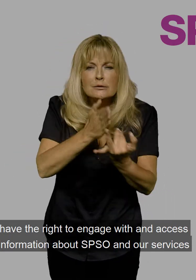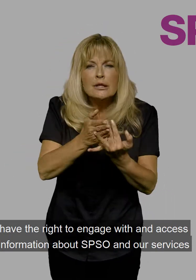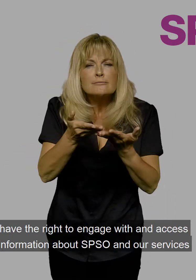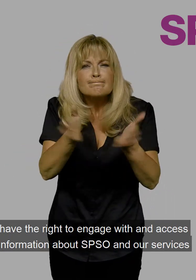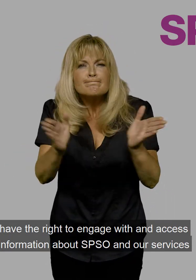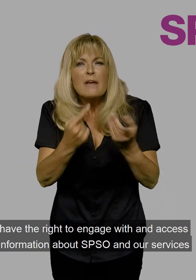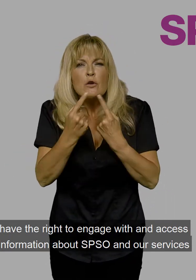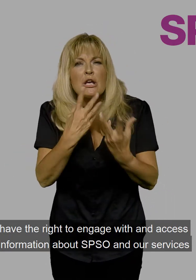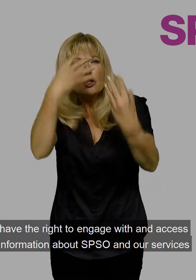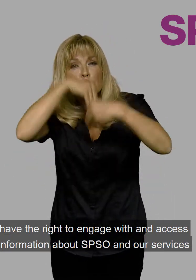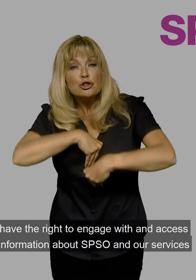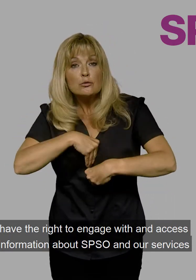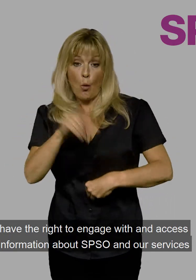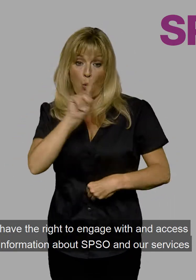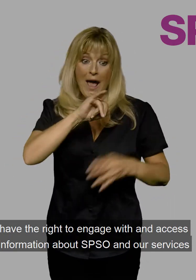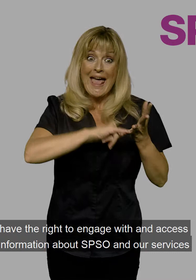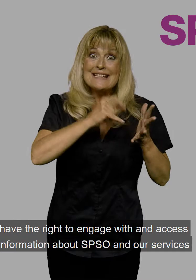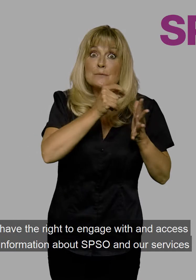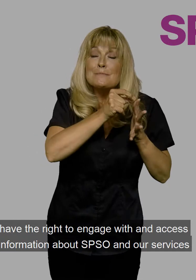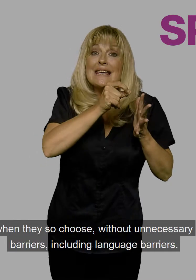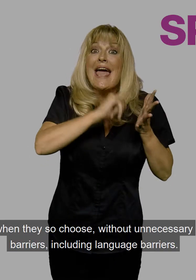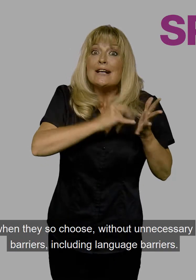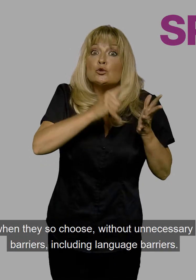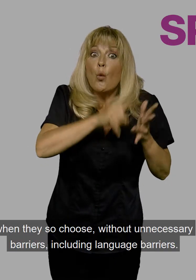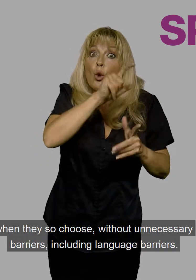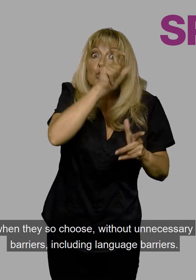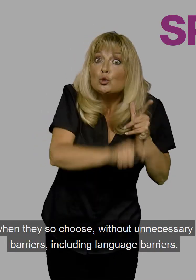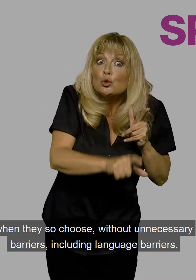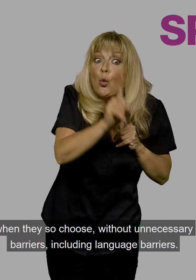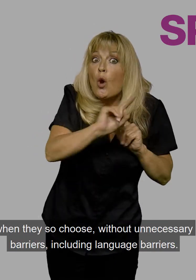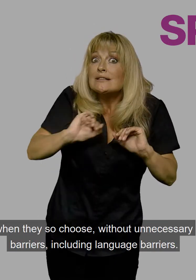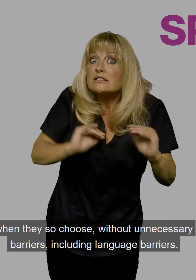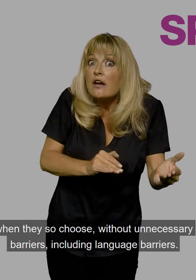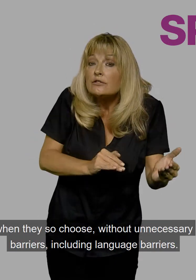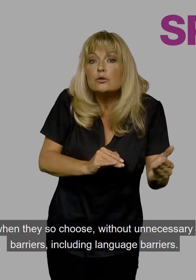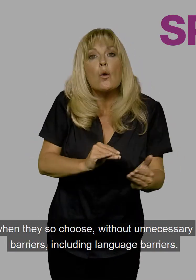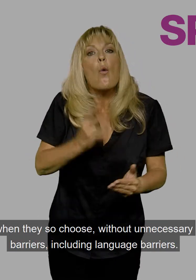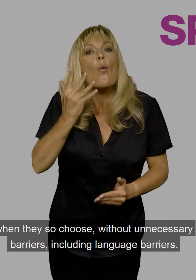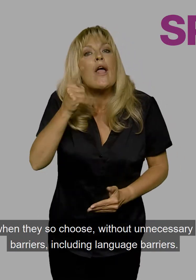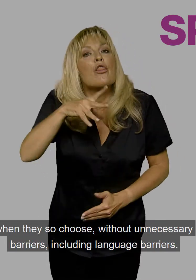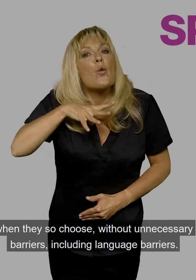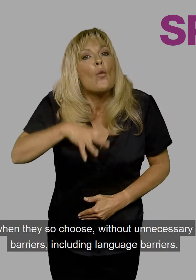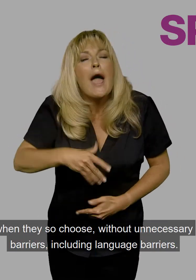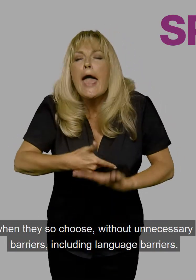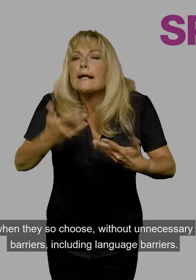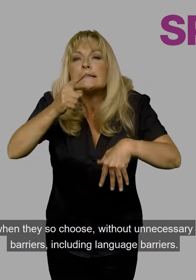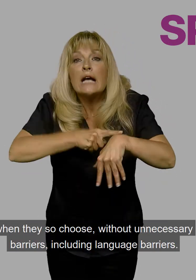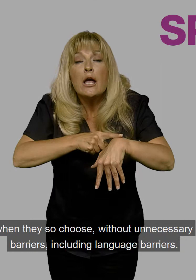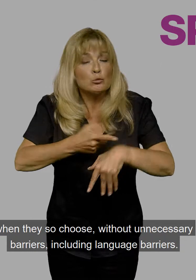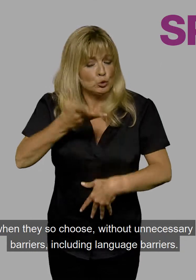information about SPSO and our services when they so choose, without unnecessary barriers, including language